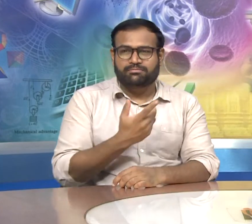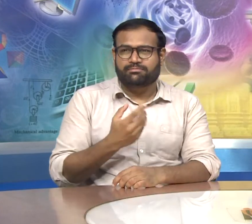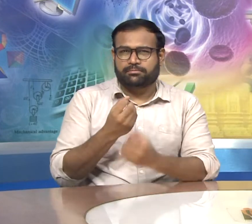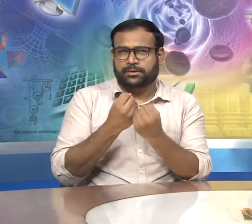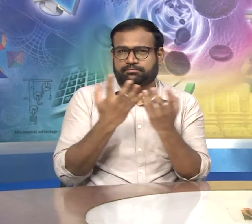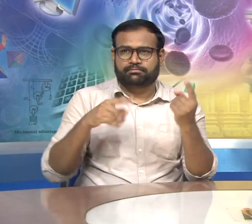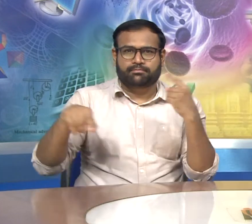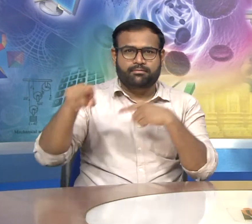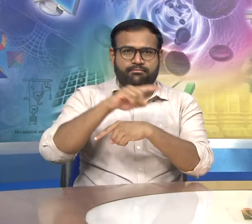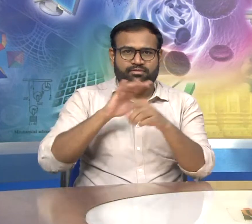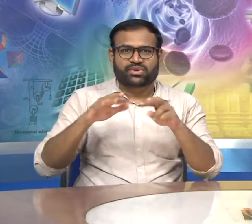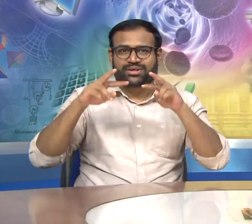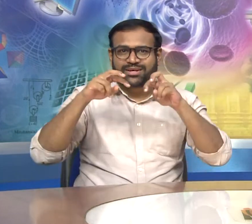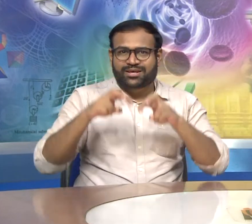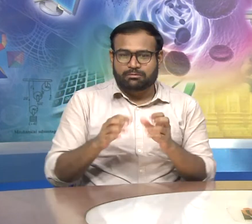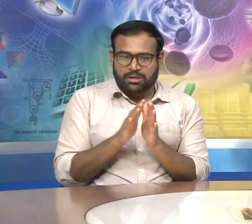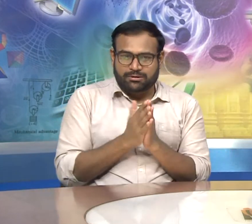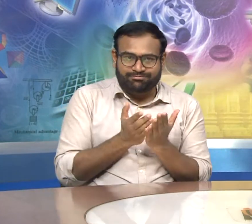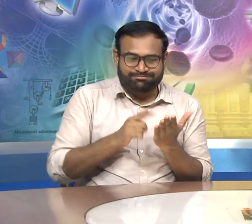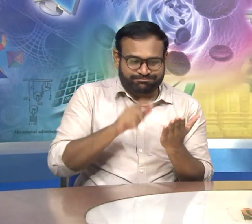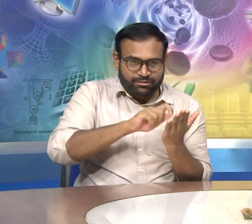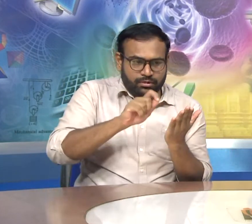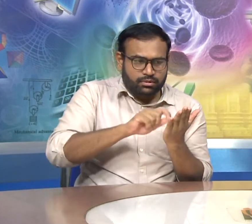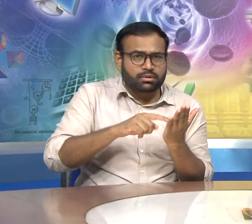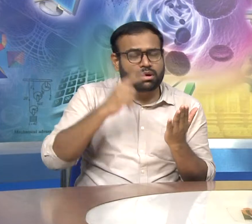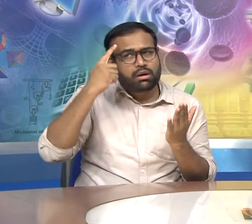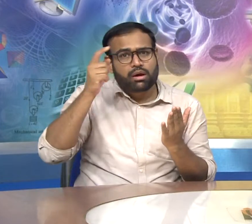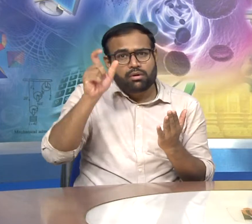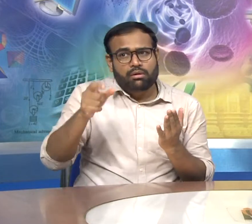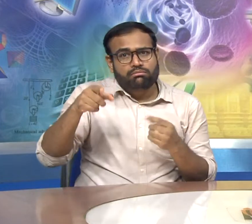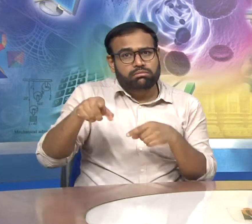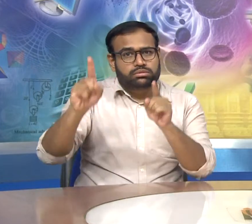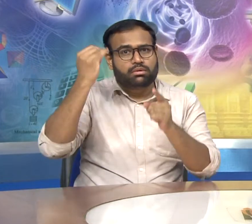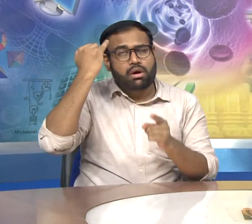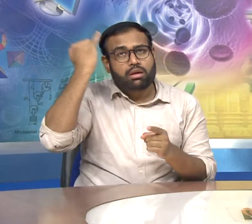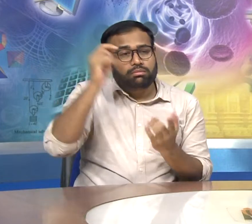Bibliography, you all may do research, and